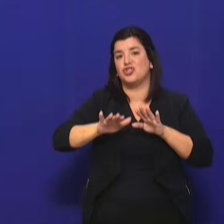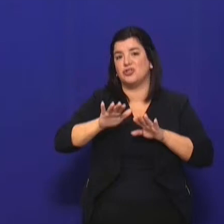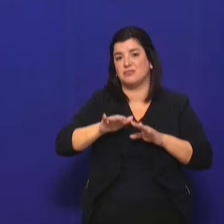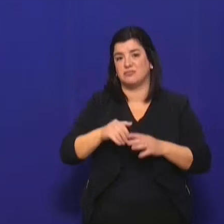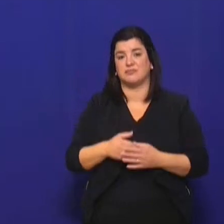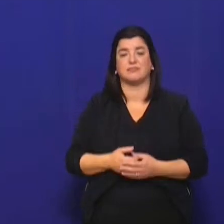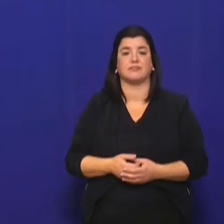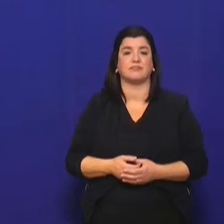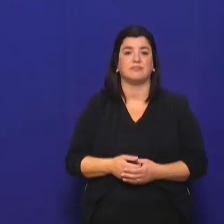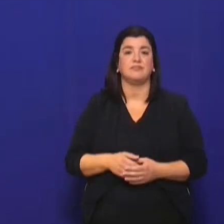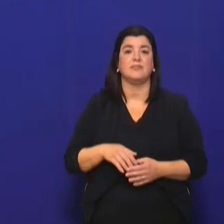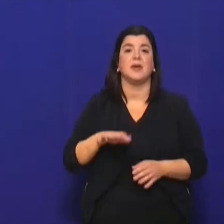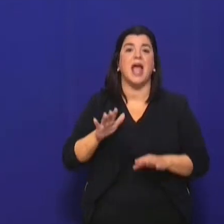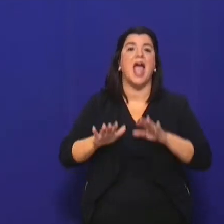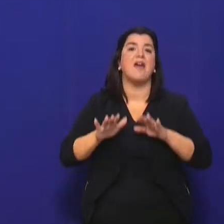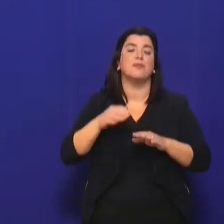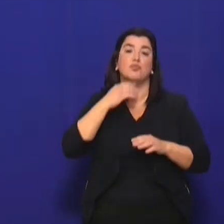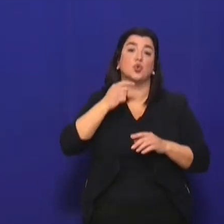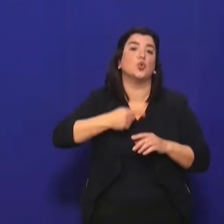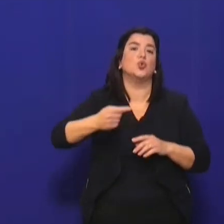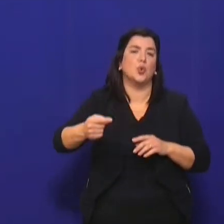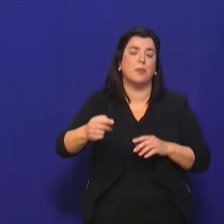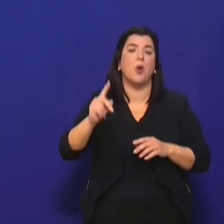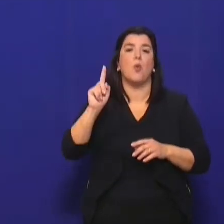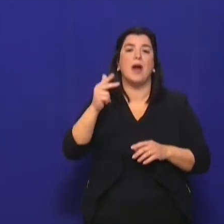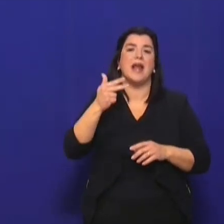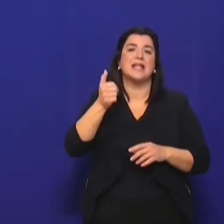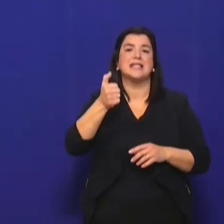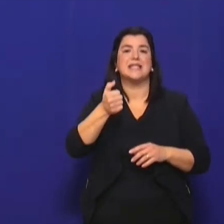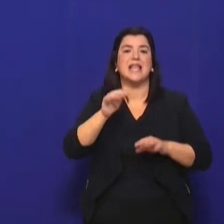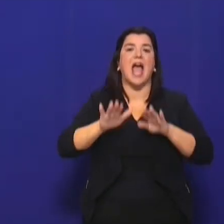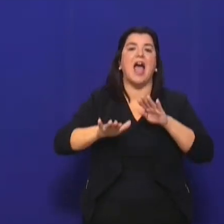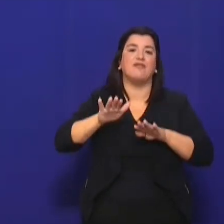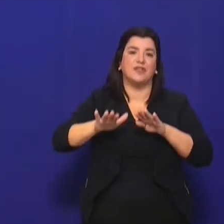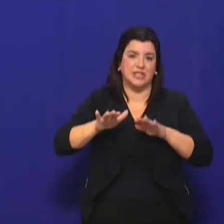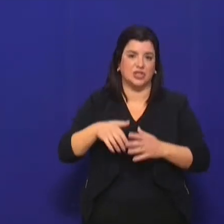ikollna 186 cases wieħed ieħor kuljum.